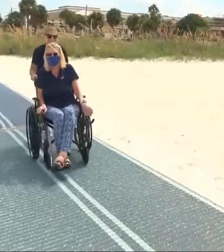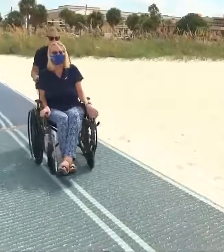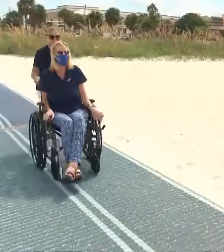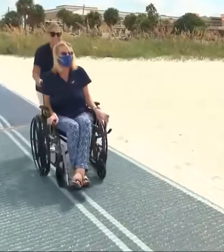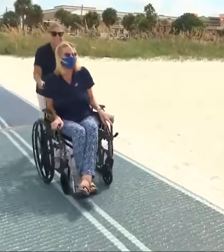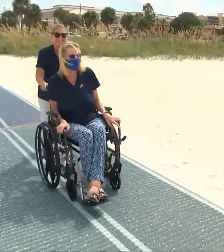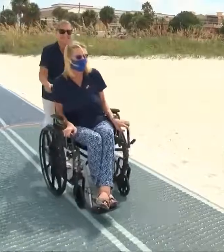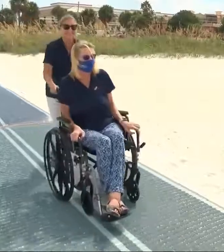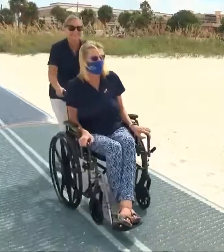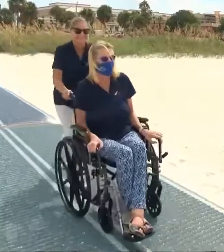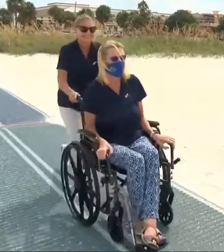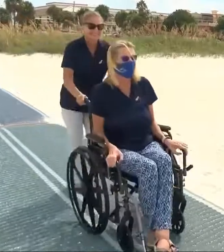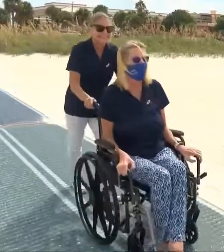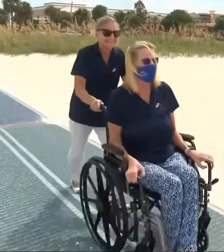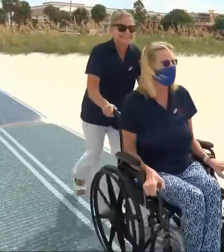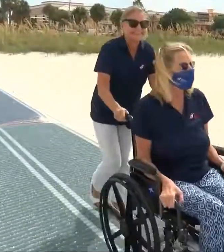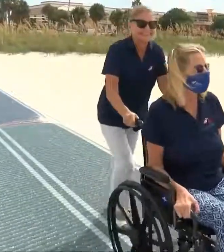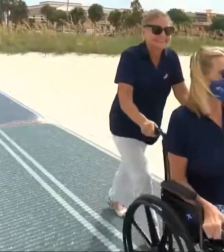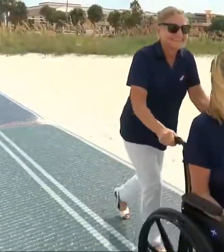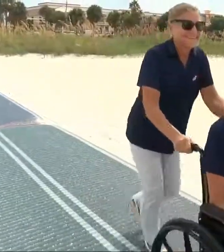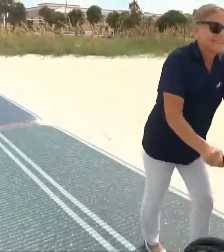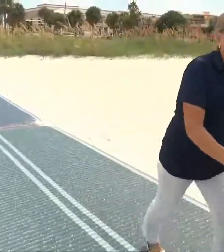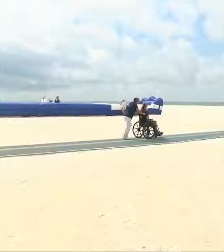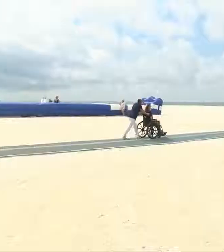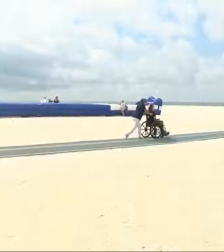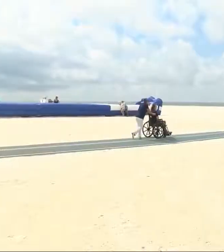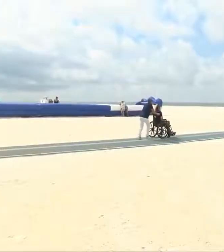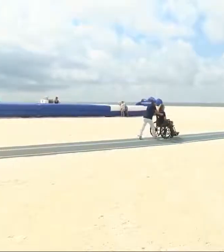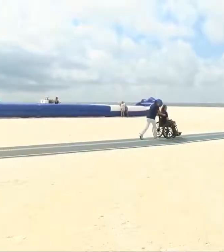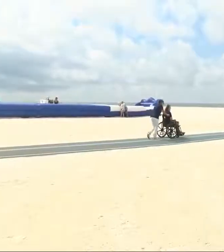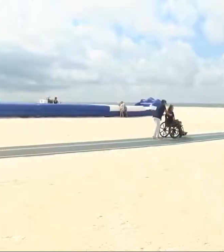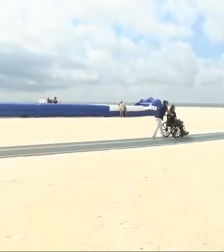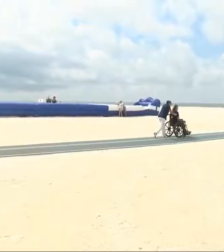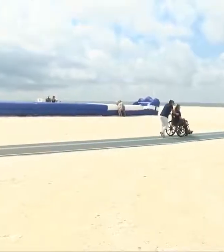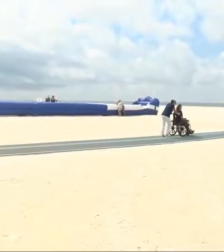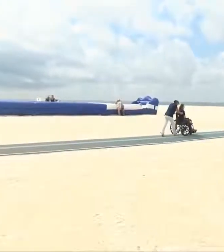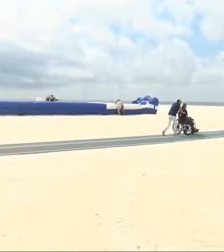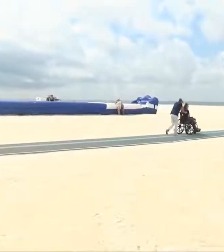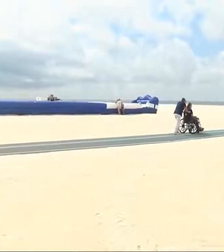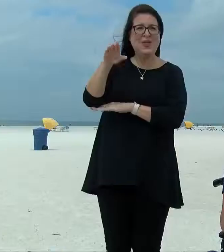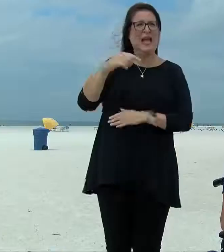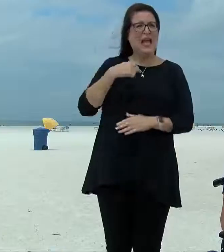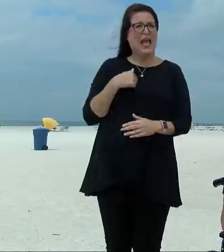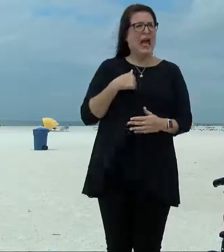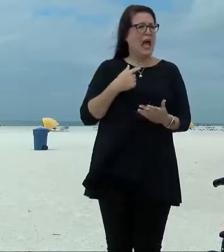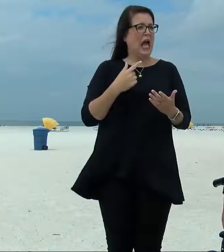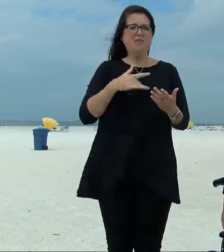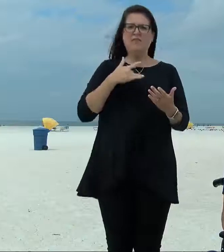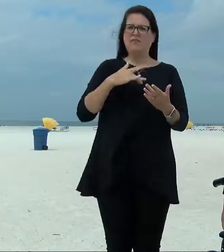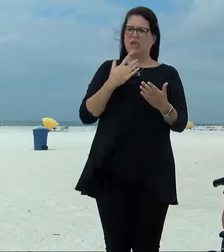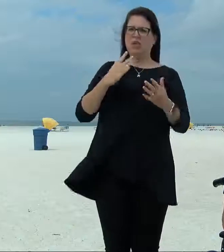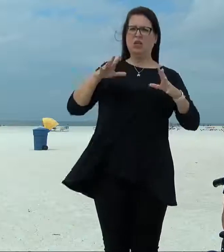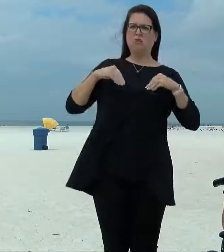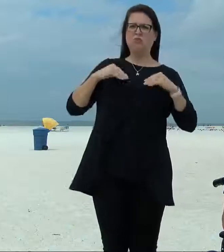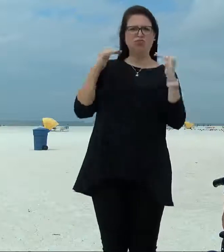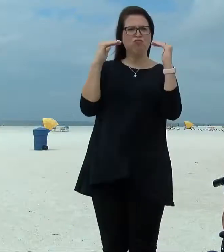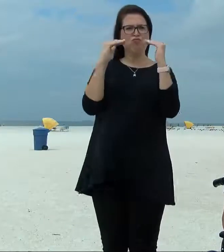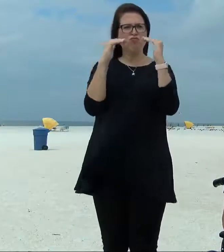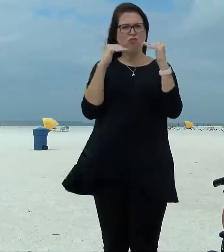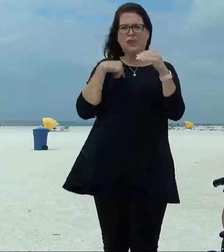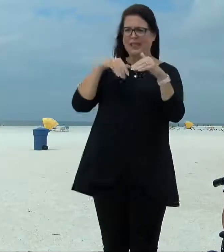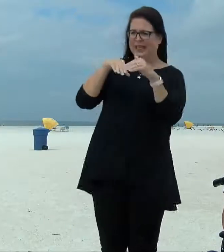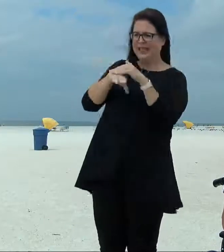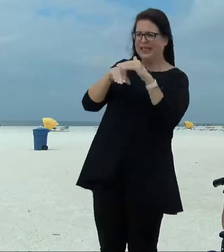Some people call it a mobility mat, but not Kim Dittman. She calls it a life changer. I feel very independent and very